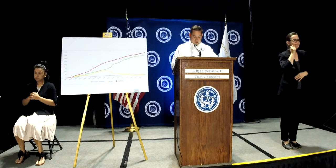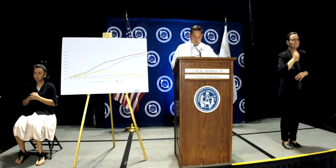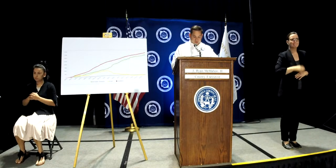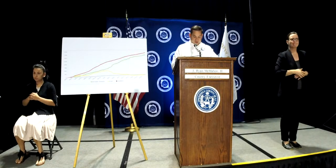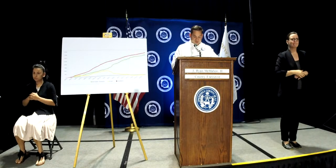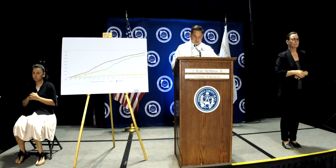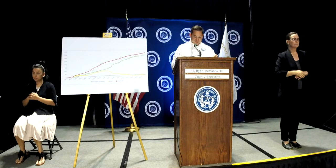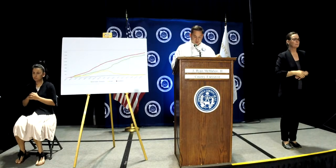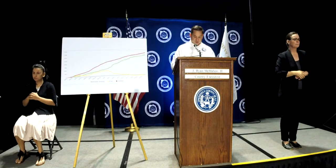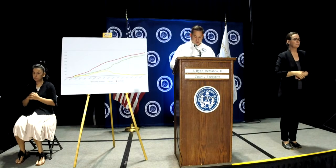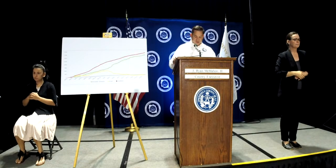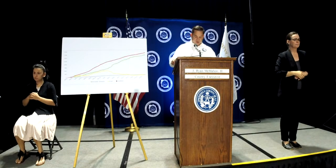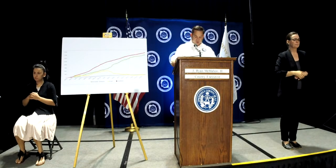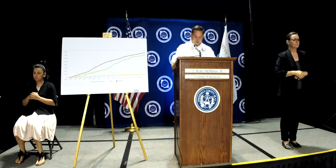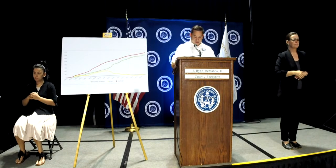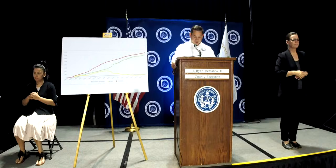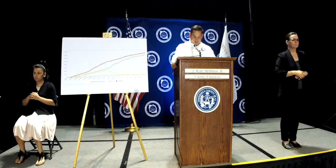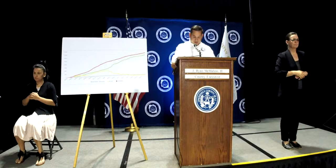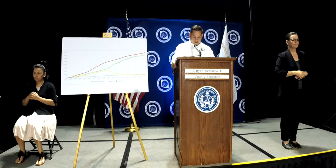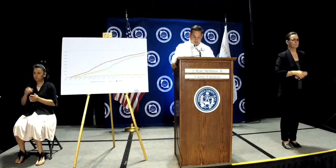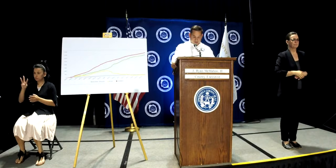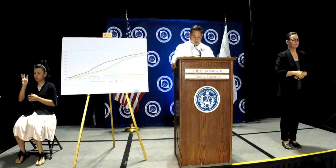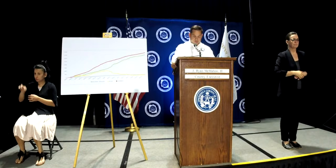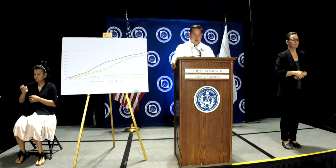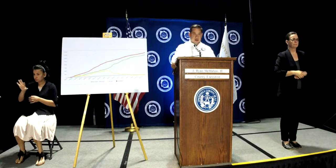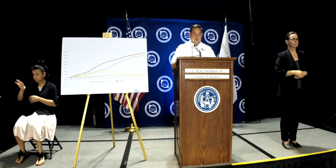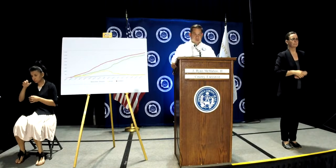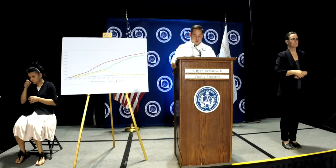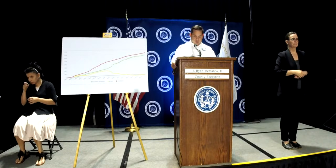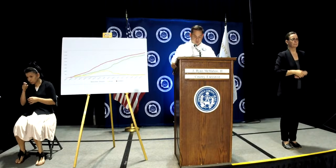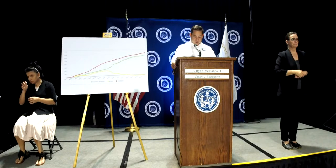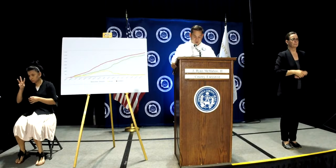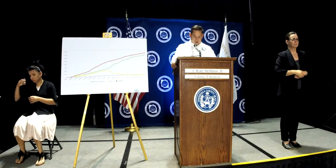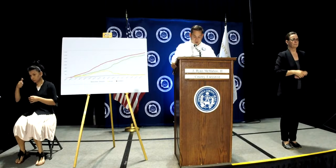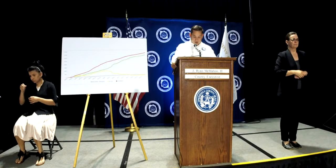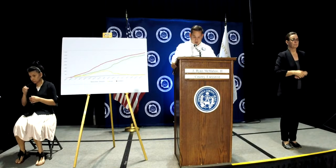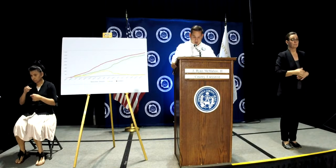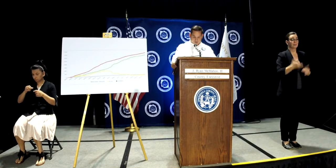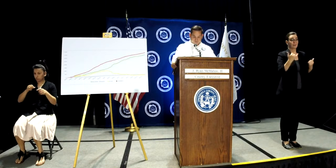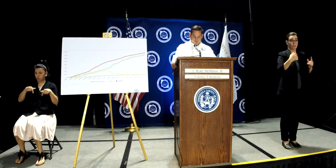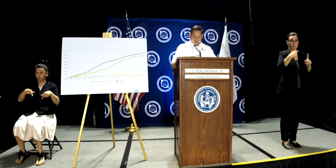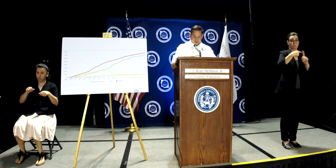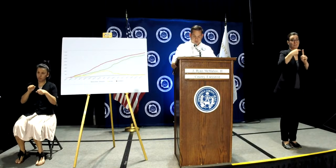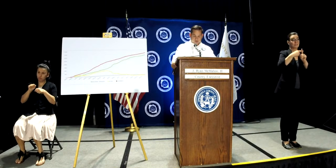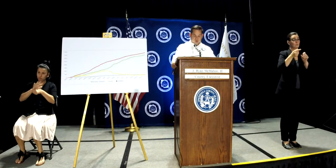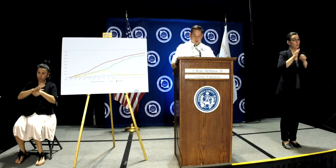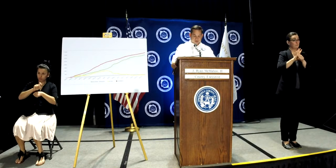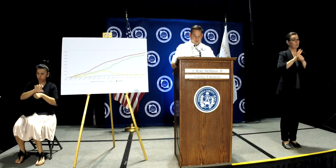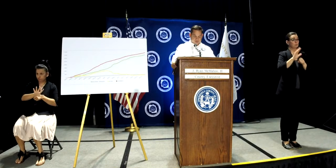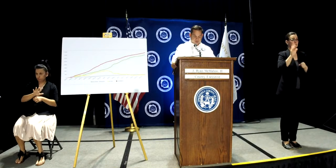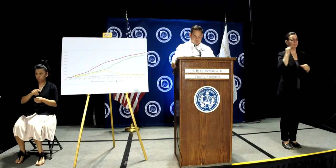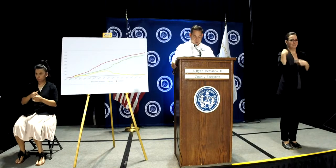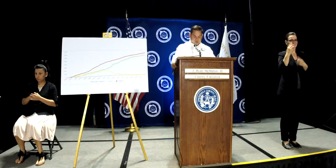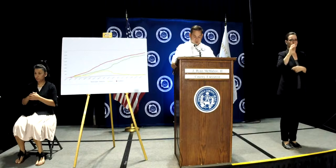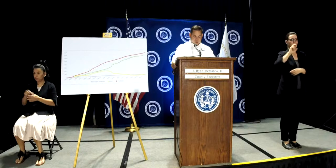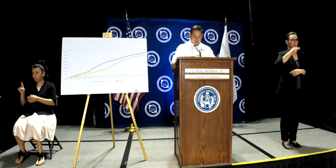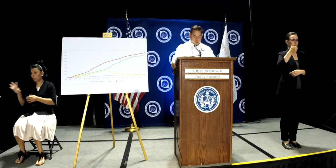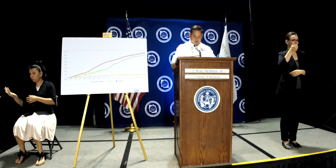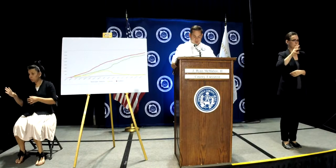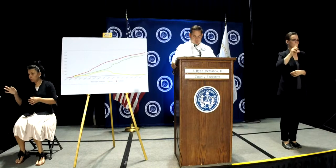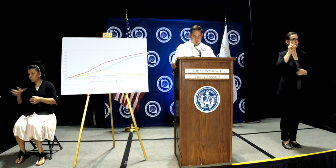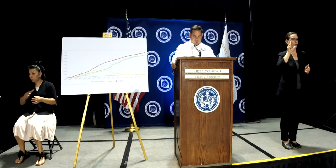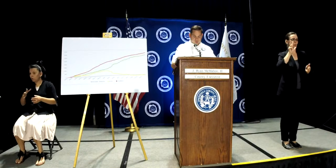We've had 3,763 positive cases since the pandemic started, 15 new cases since